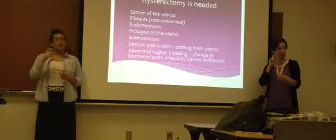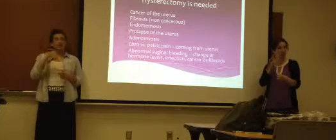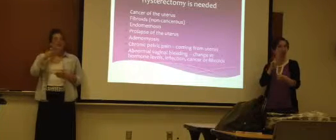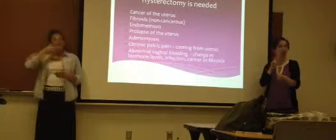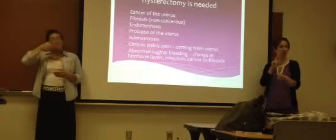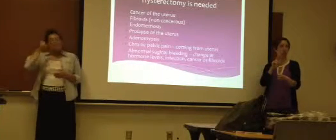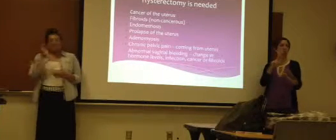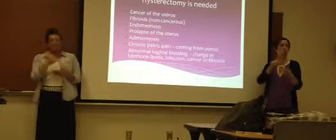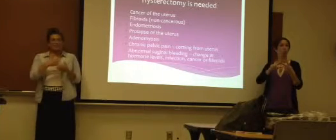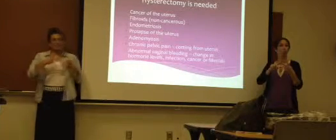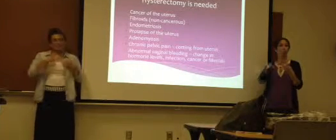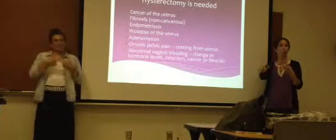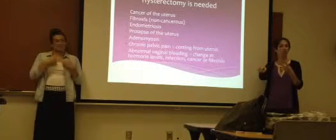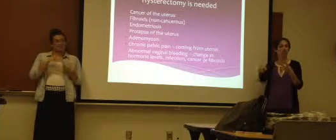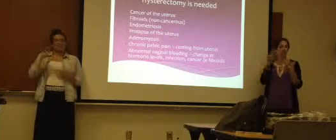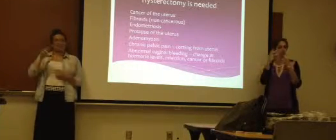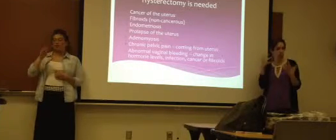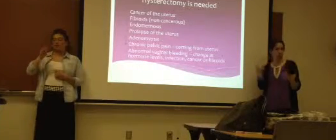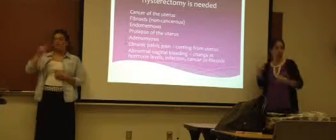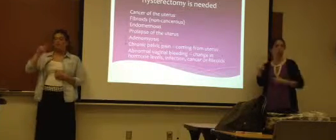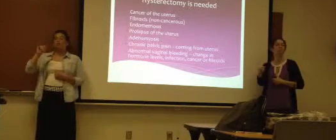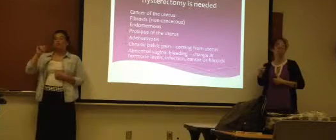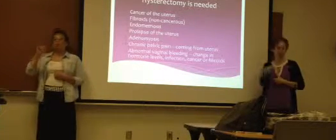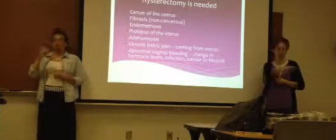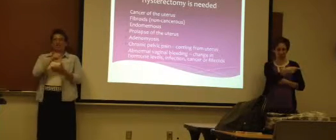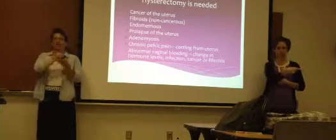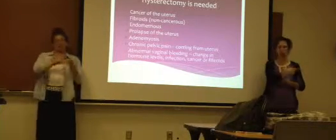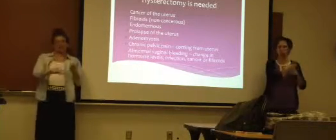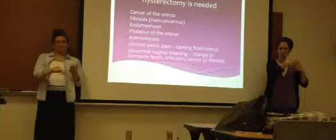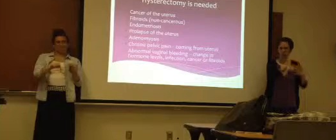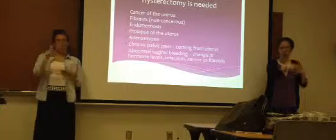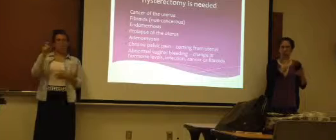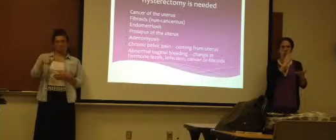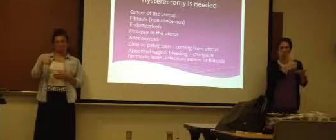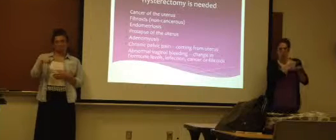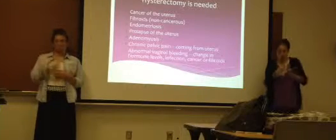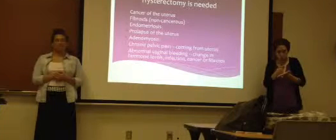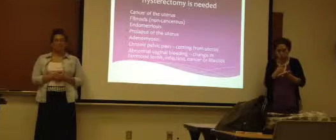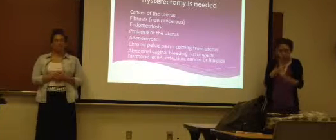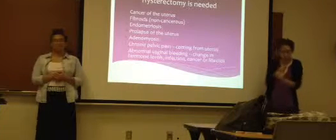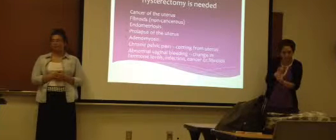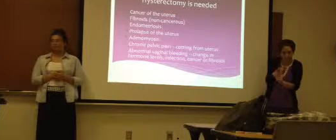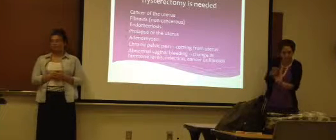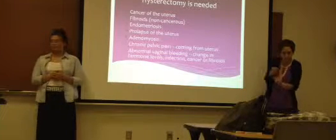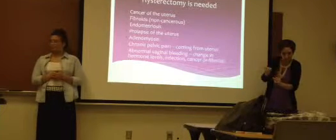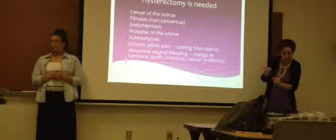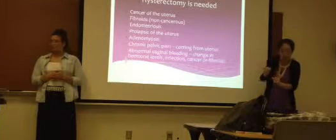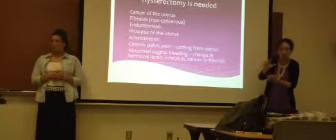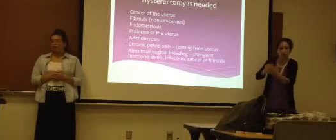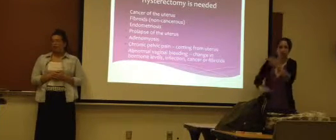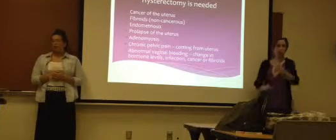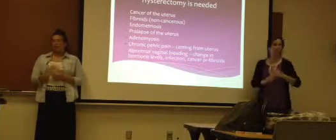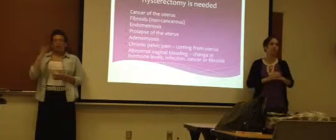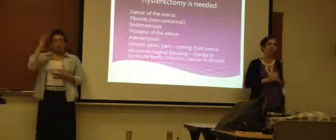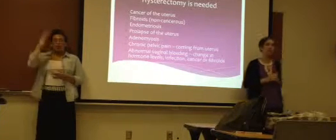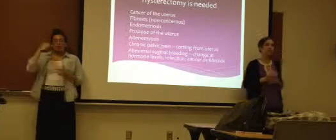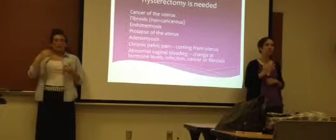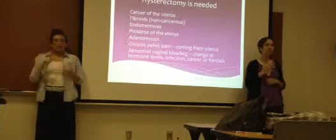There are many reasons to get a hysterectomy, but a few are cancer of the uterus, so there could